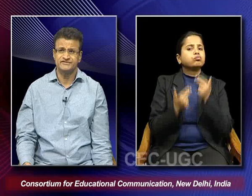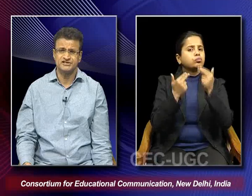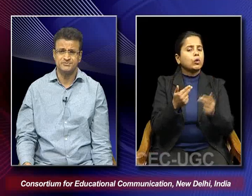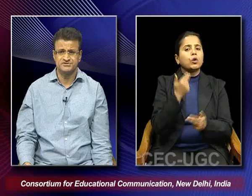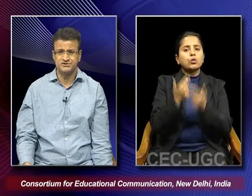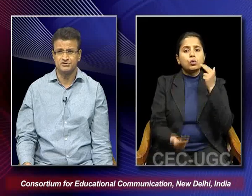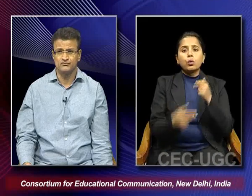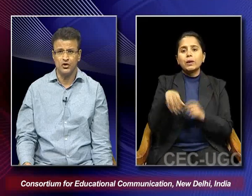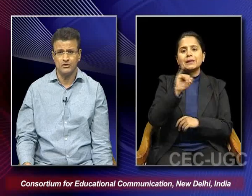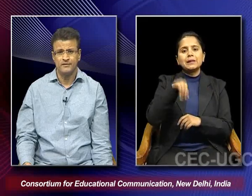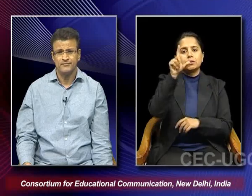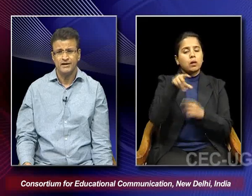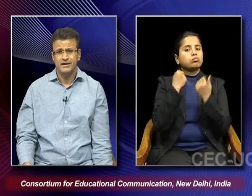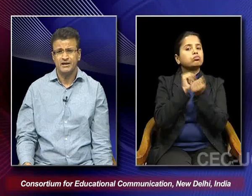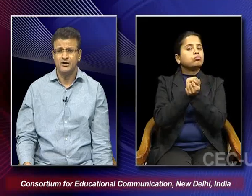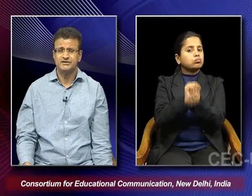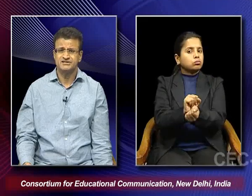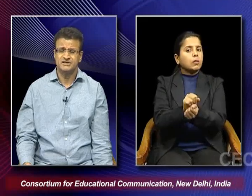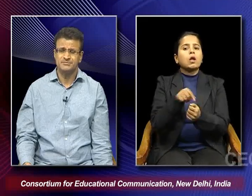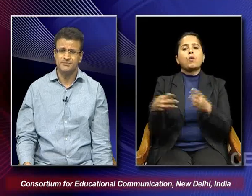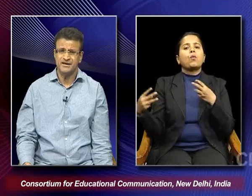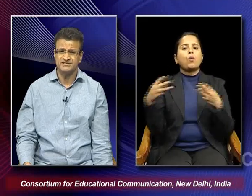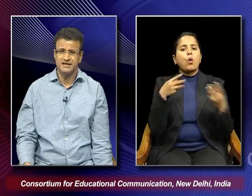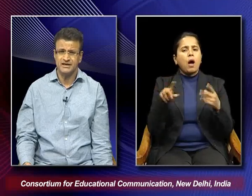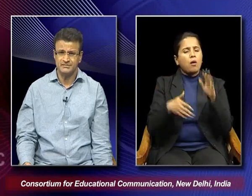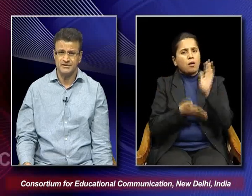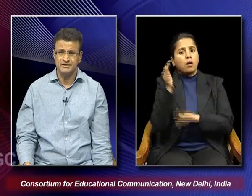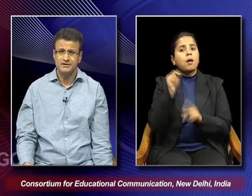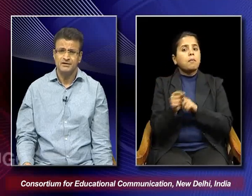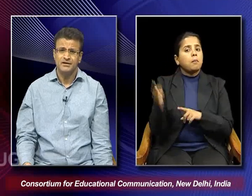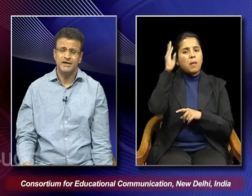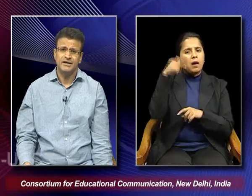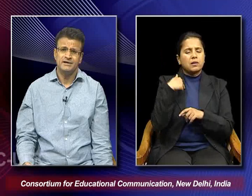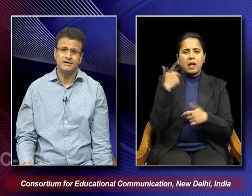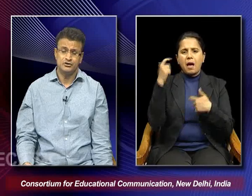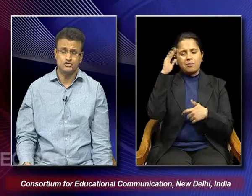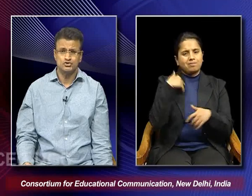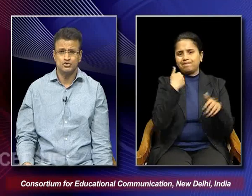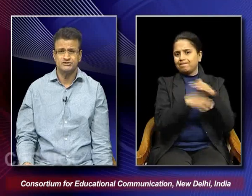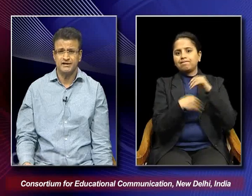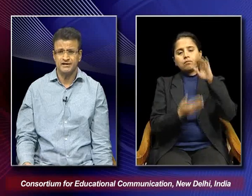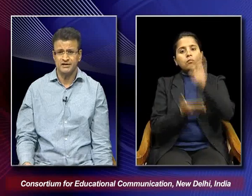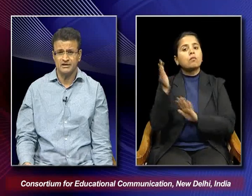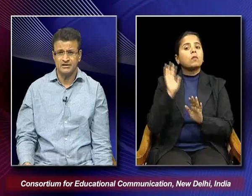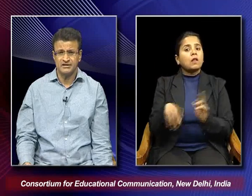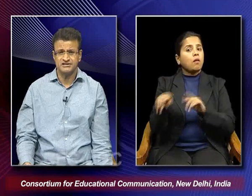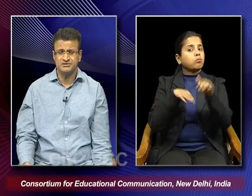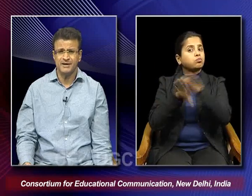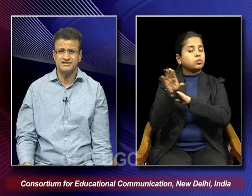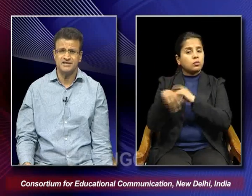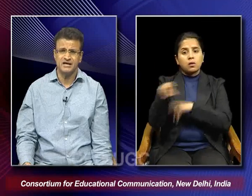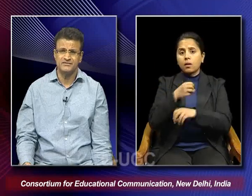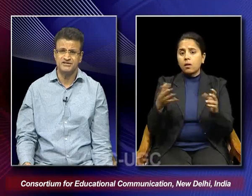of 6 prisoners of war and how they escaped the Pakistani army. And it also shows the internal unrest